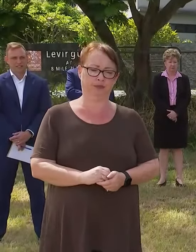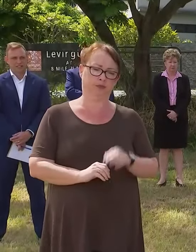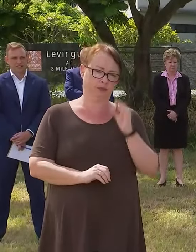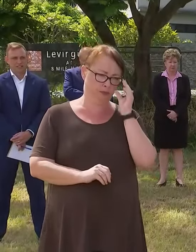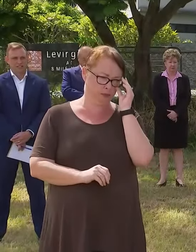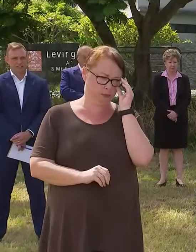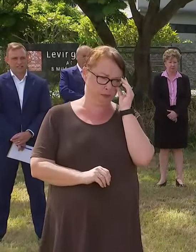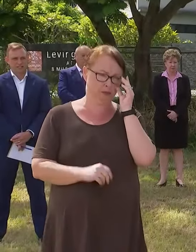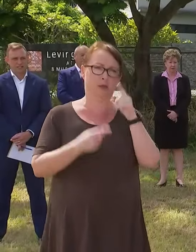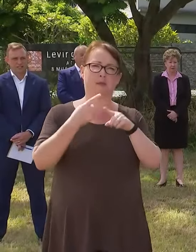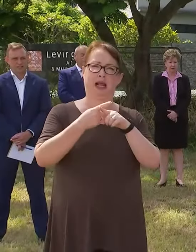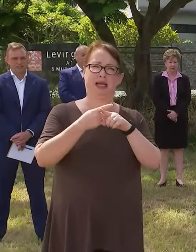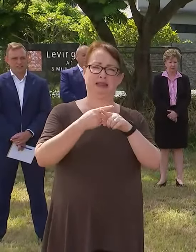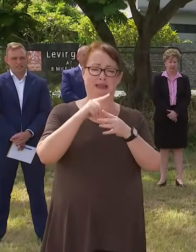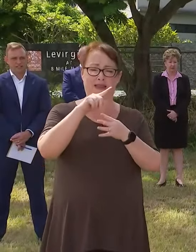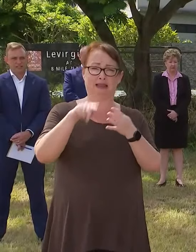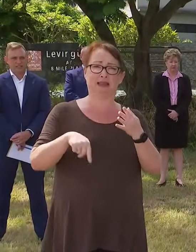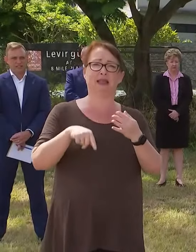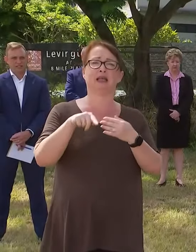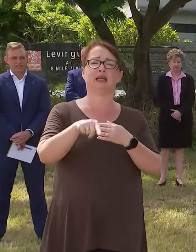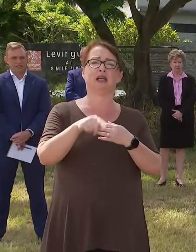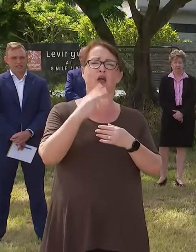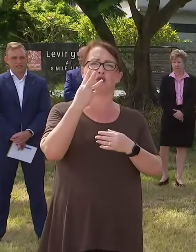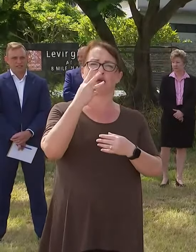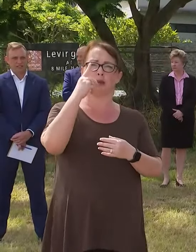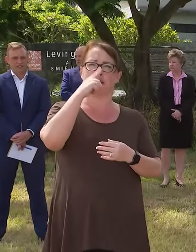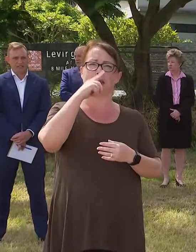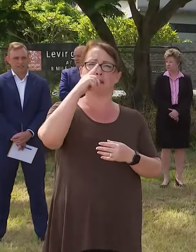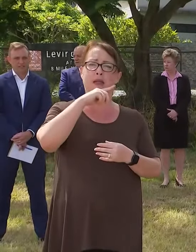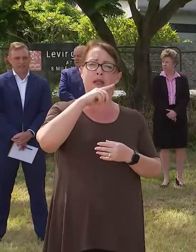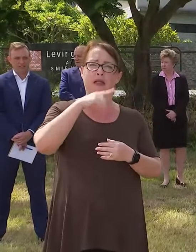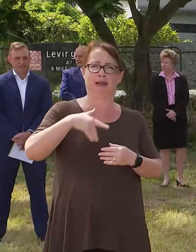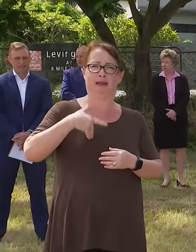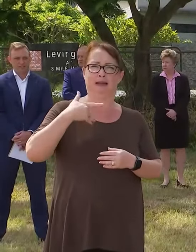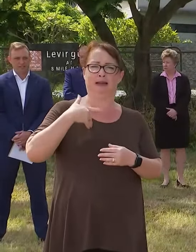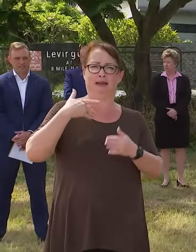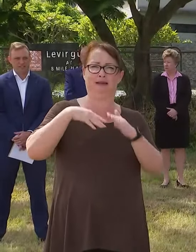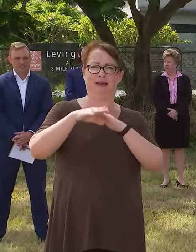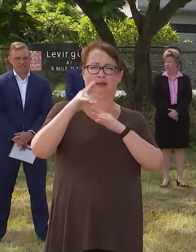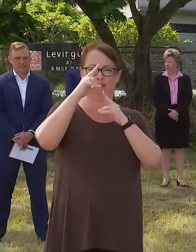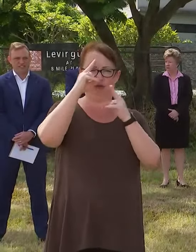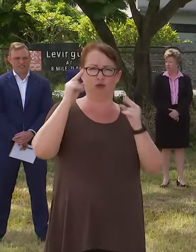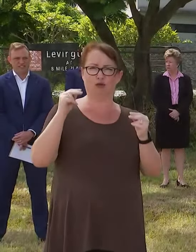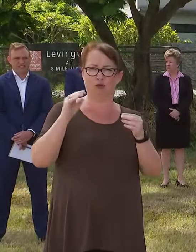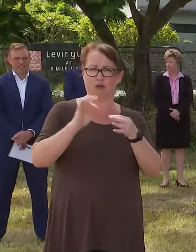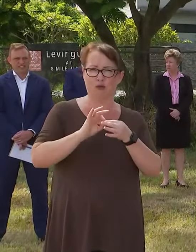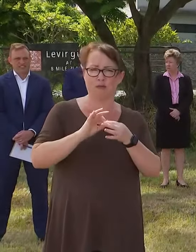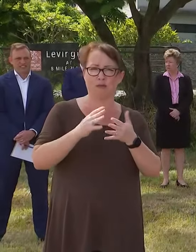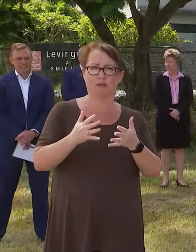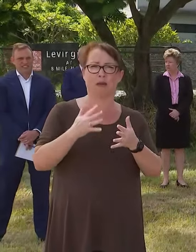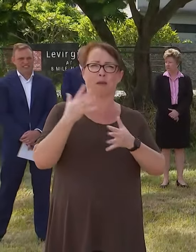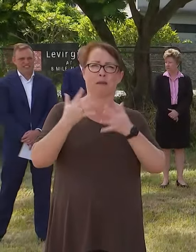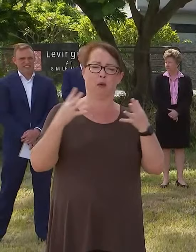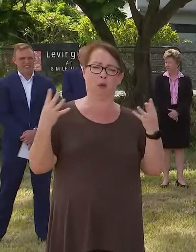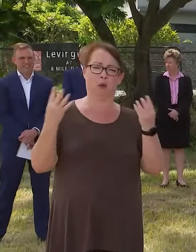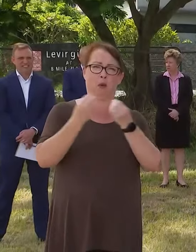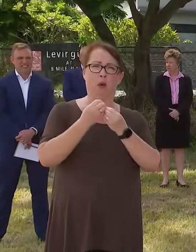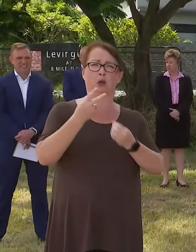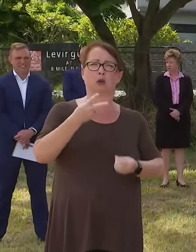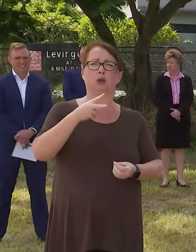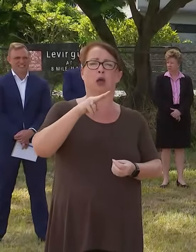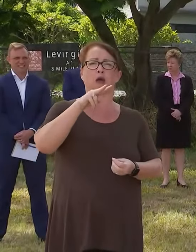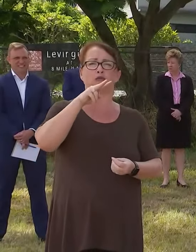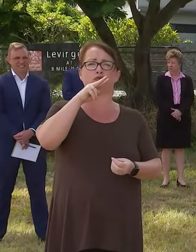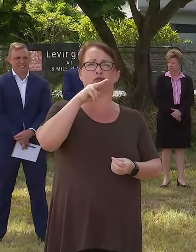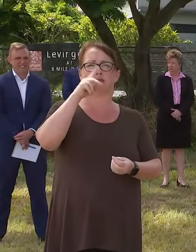Also of this group, three were known to be residents of aged care facilities. That brings to a total of 200 the number